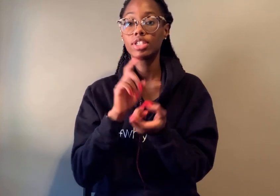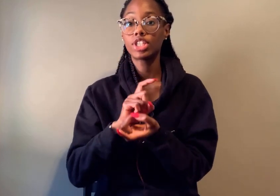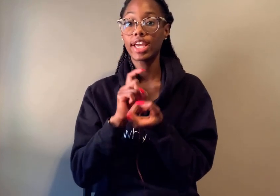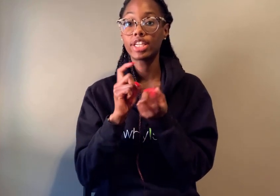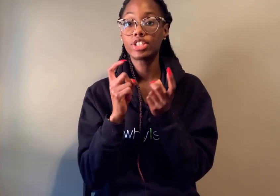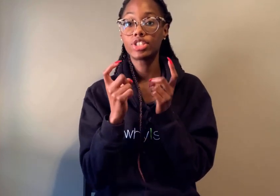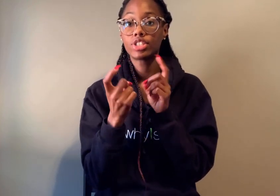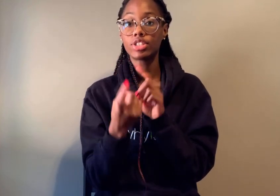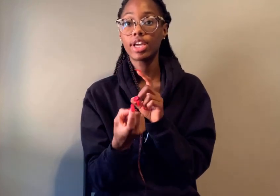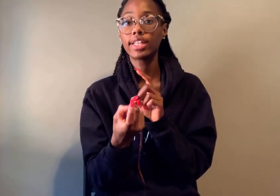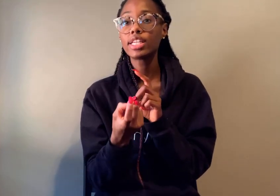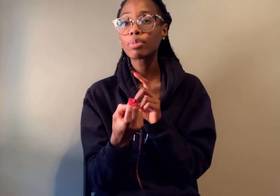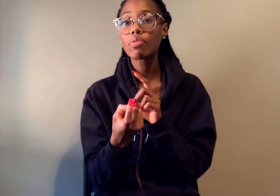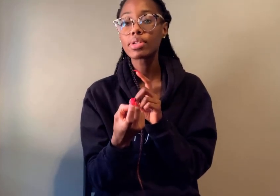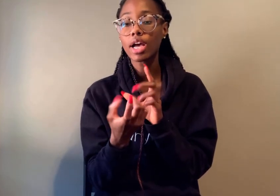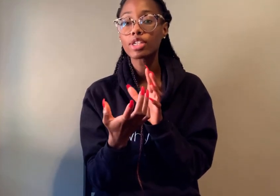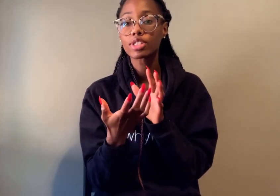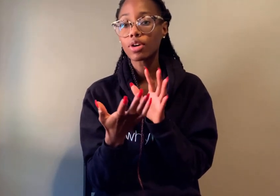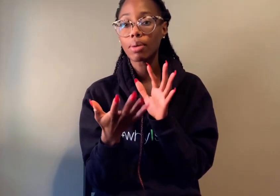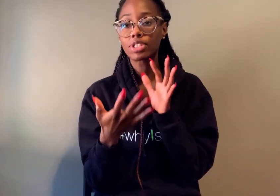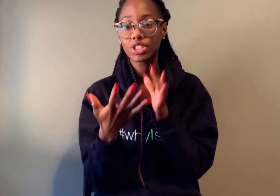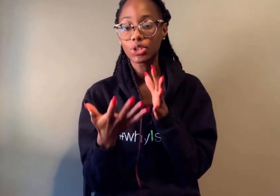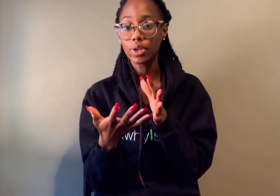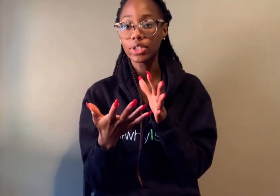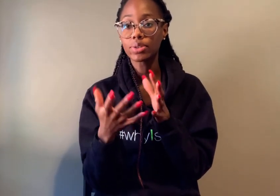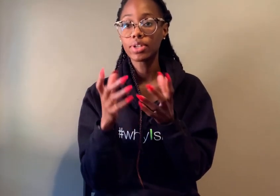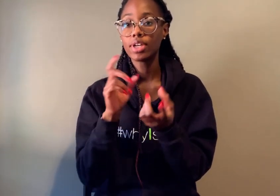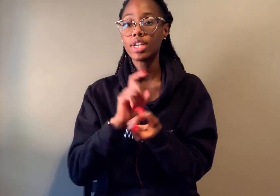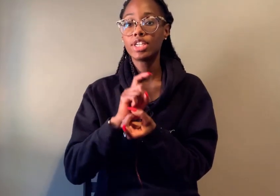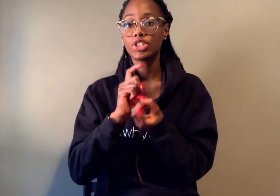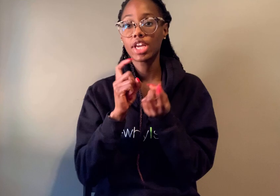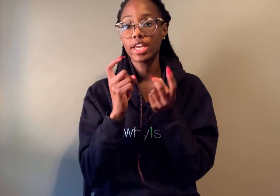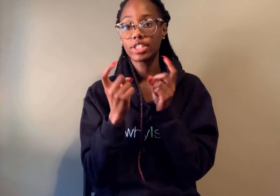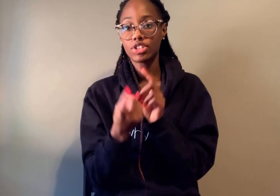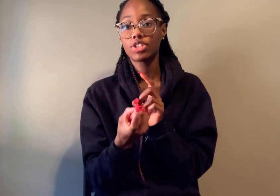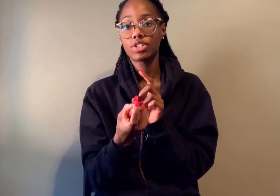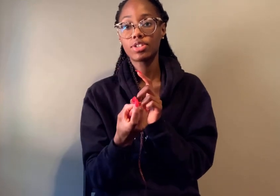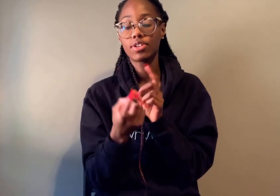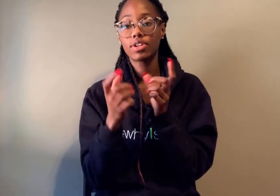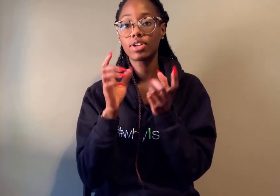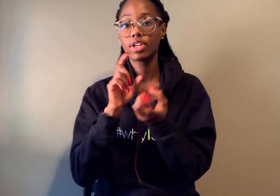Change. And these movements aren't slow. I'm just showing you change.